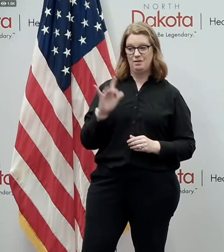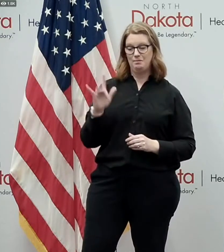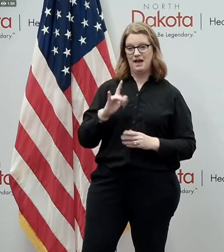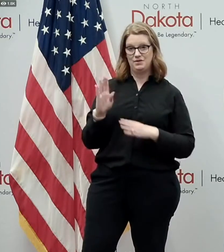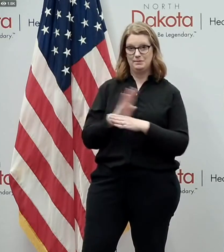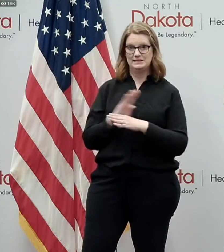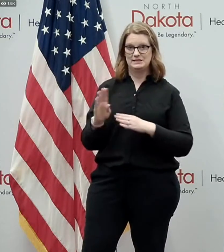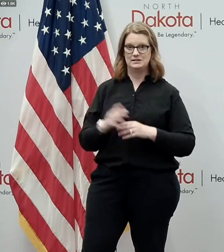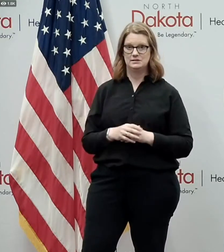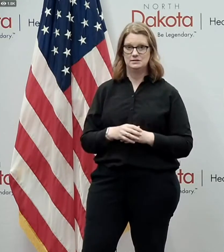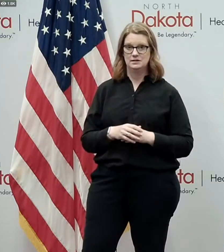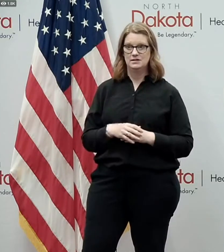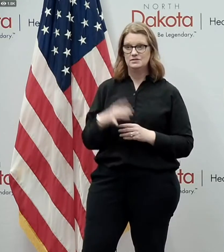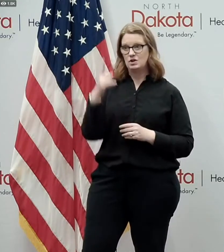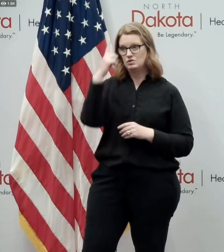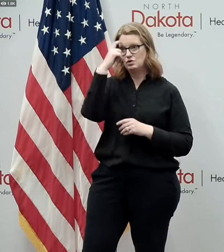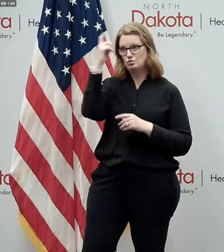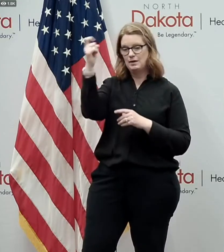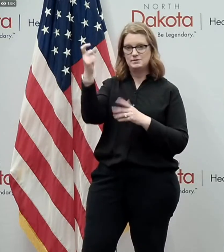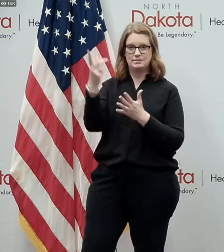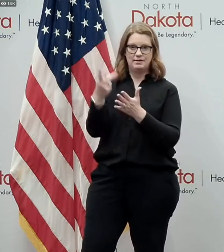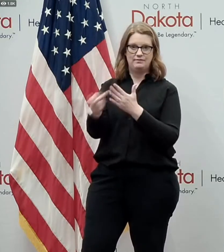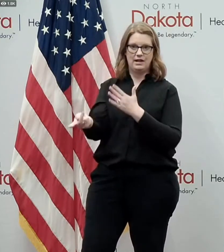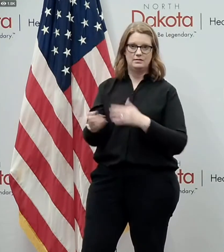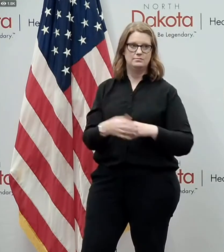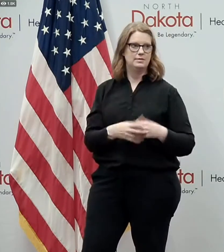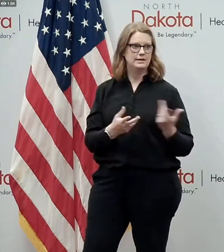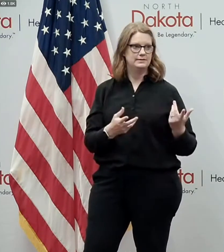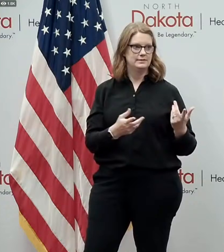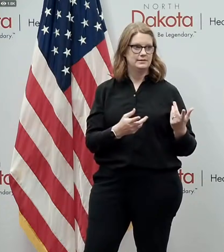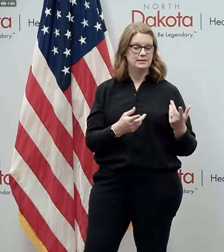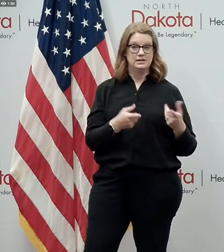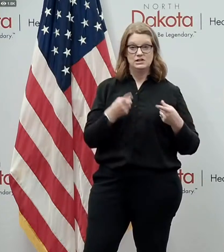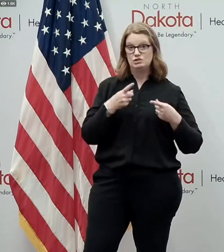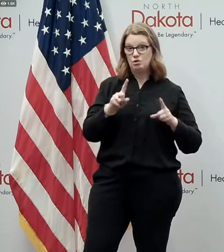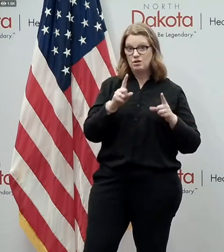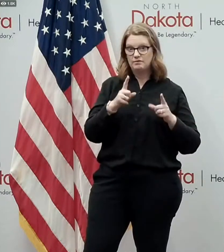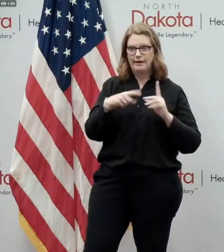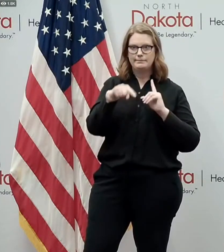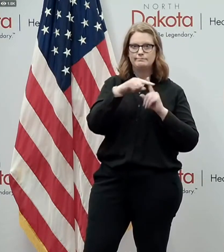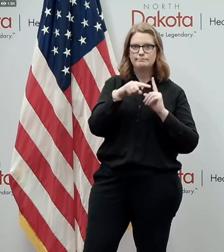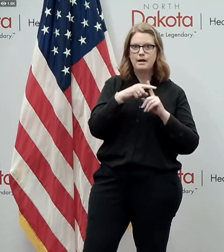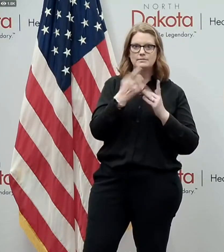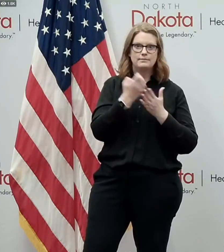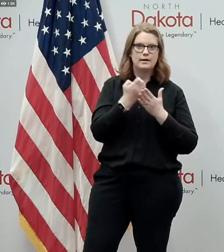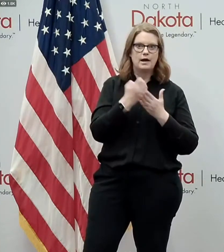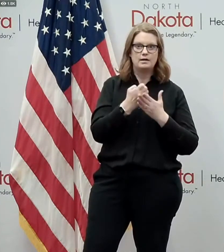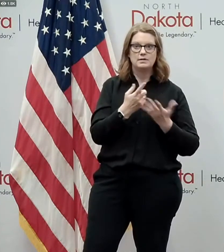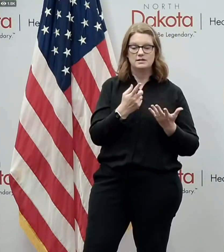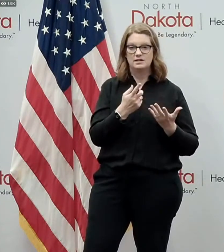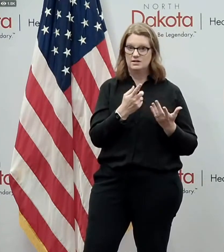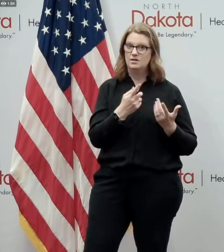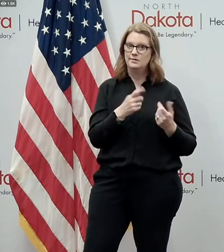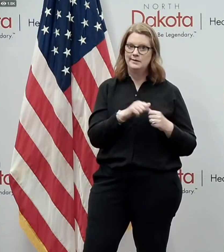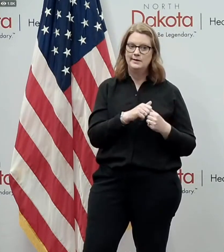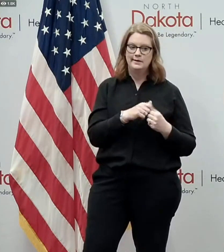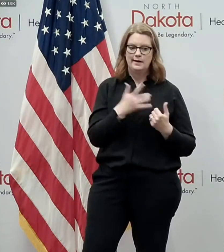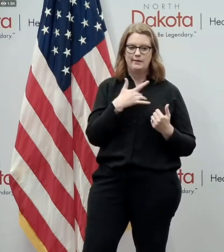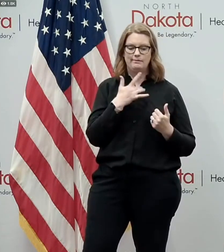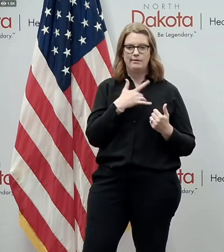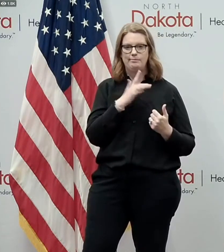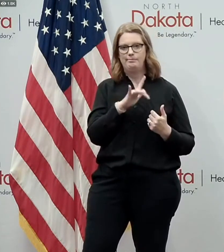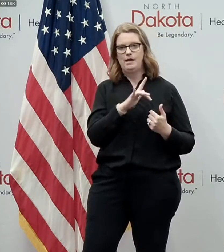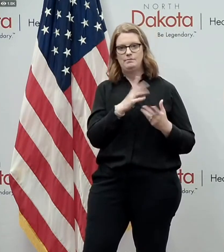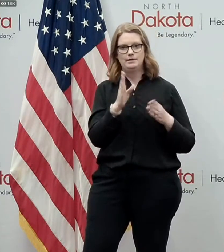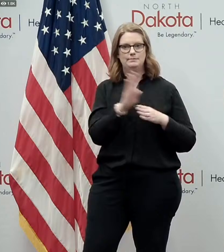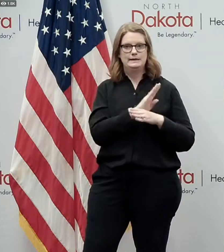because those are dreams that are going away. But I felt bad about businesses that closed during good times too, because particularly restaurants come and we all know they come and go. I